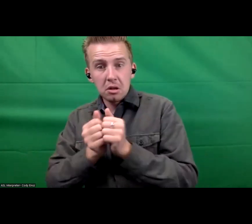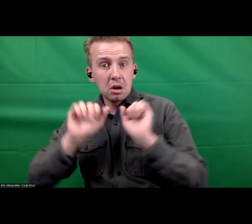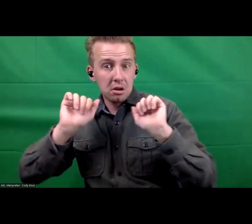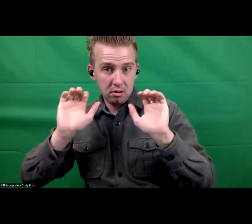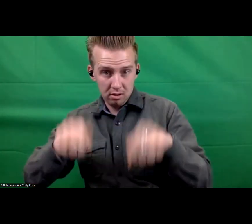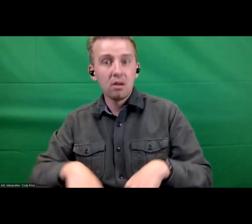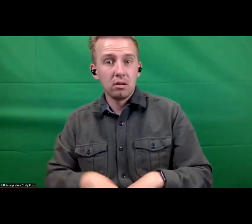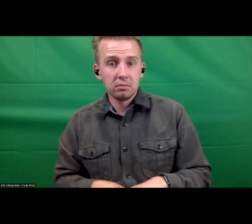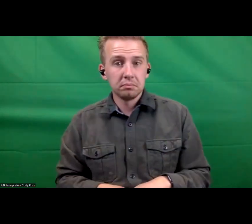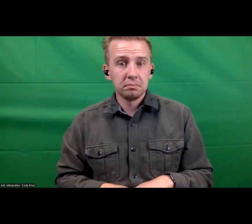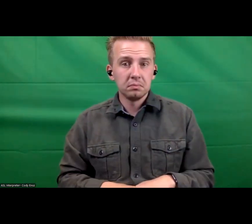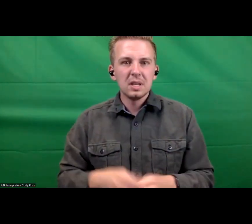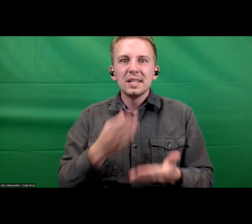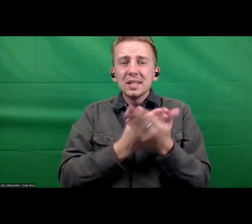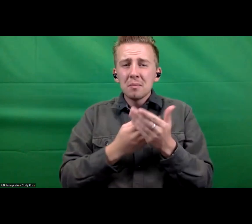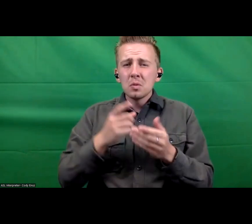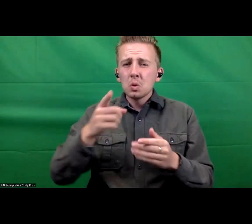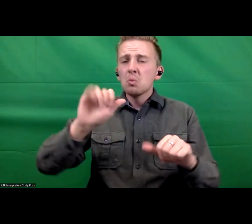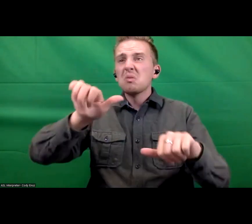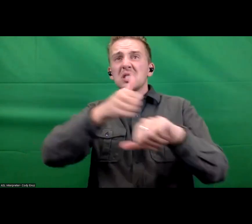make could be lifelong friendships.